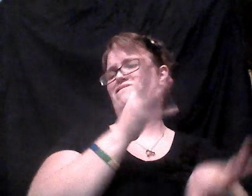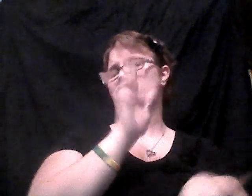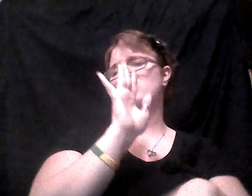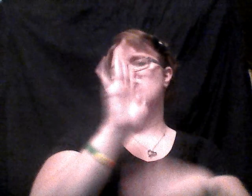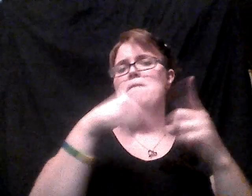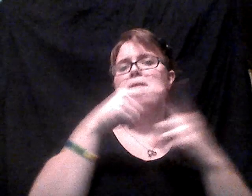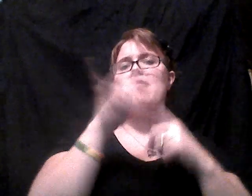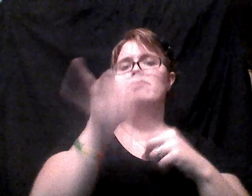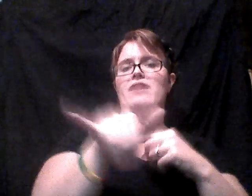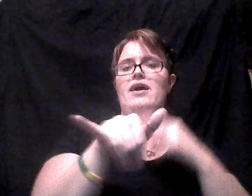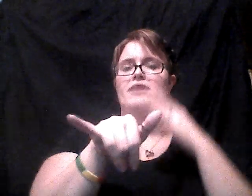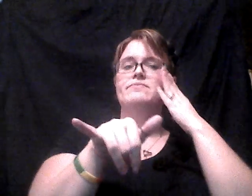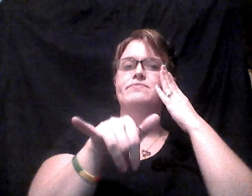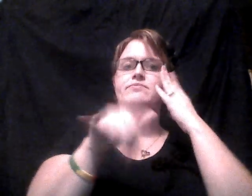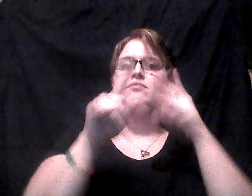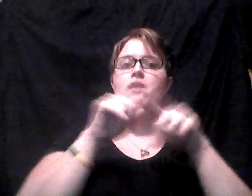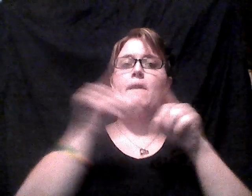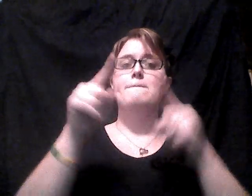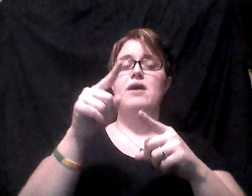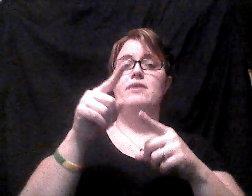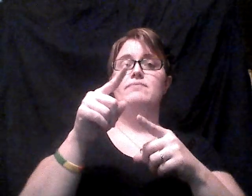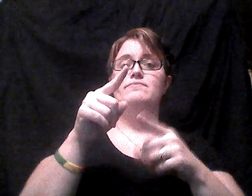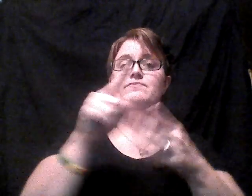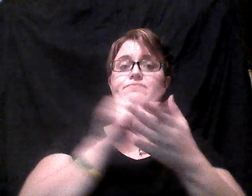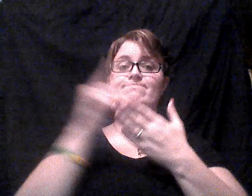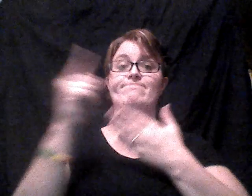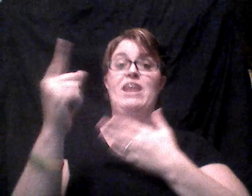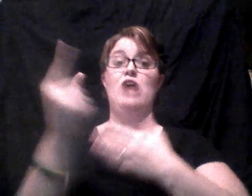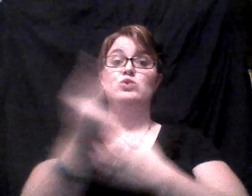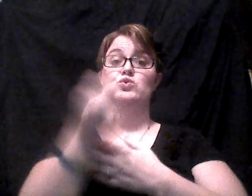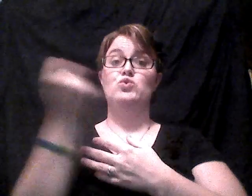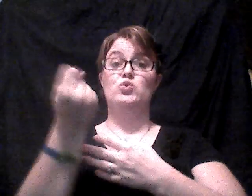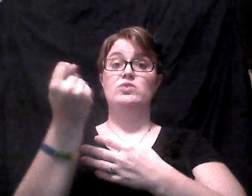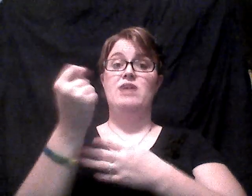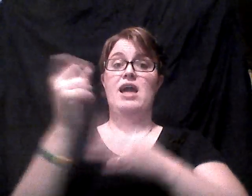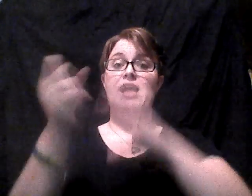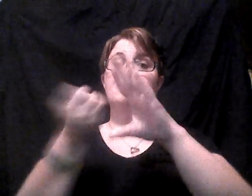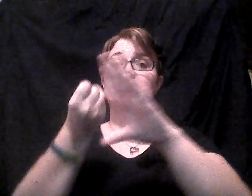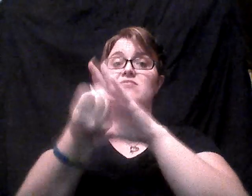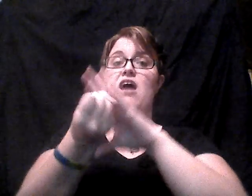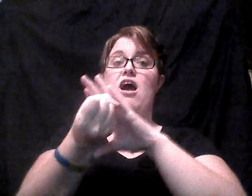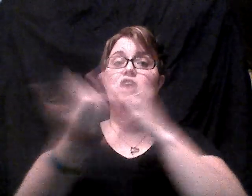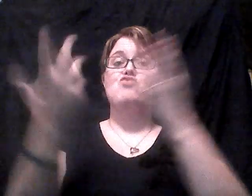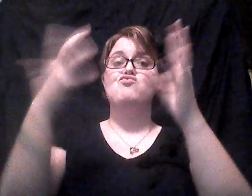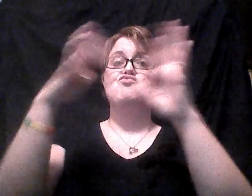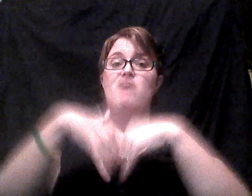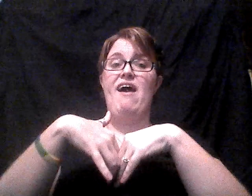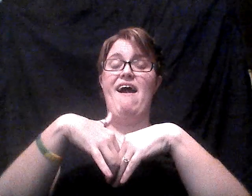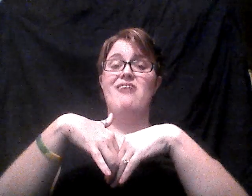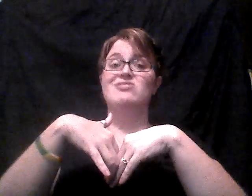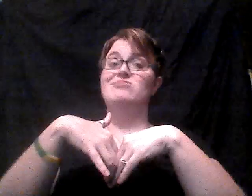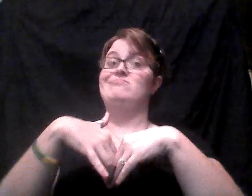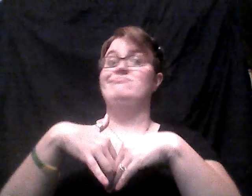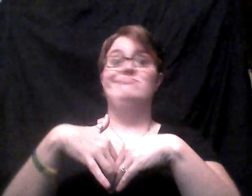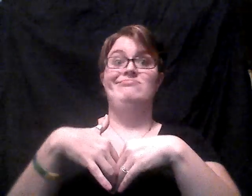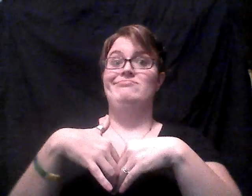on Black Tuesday, when that stock market crashes, people are left with stocks that are like a penny. You know, like Citibank, is it? Right? Citibank's worth like $1